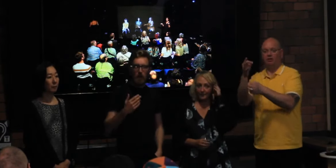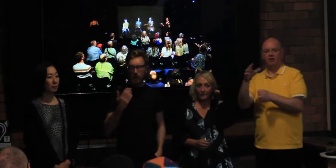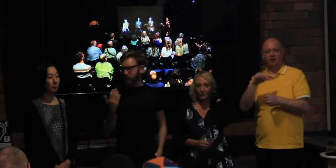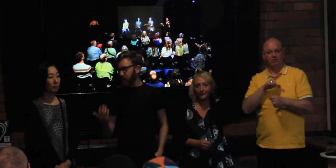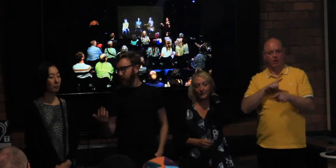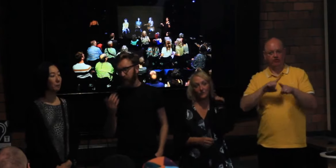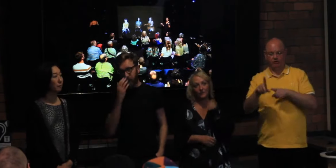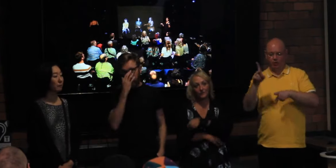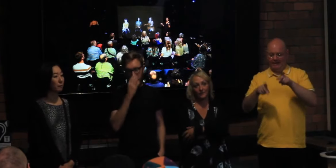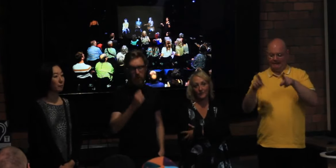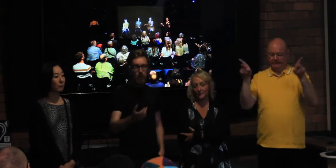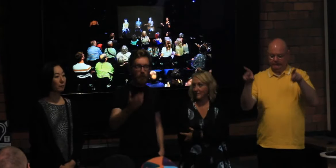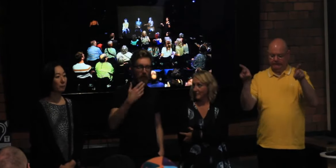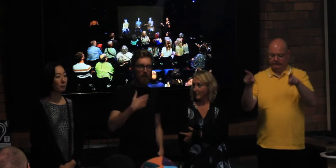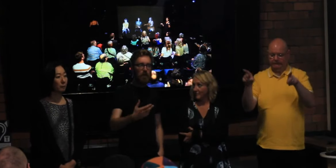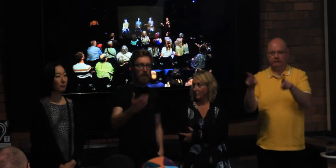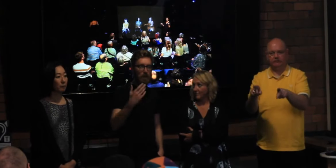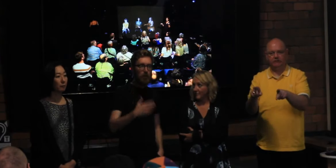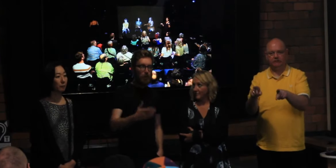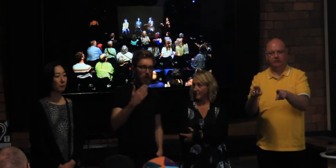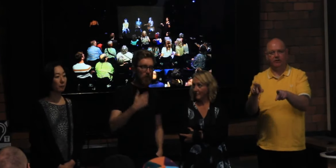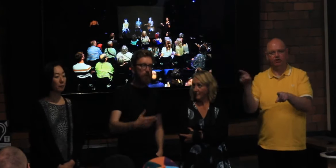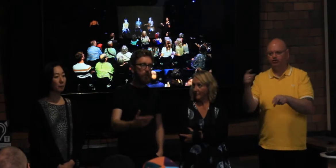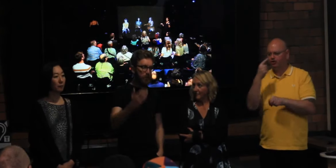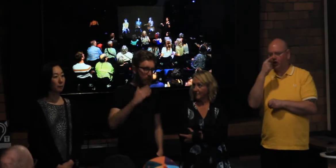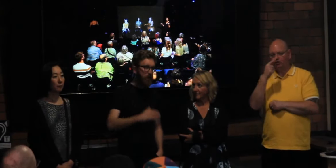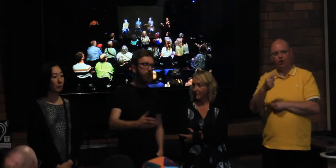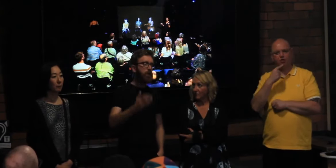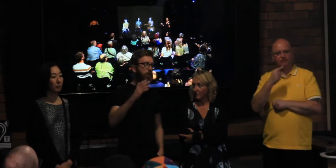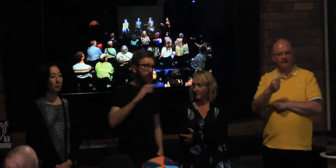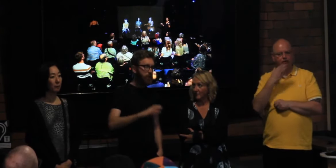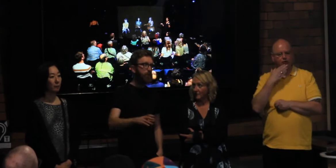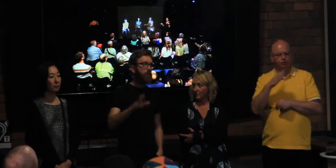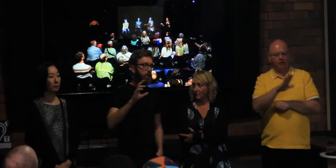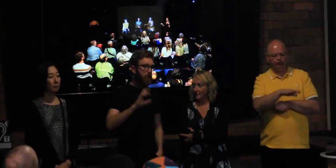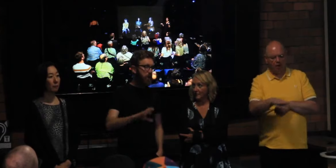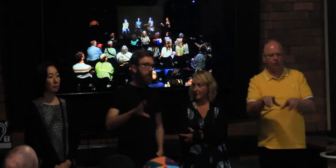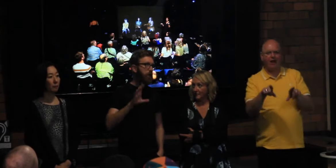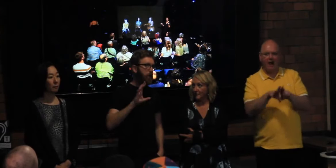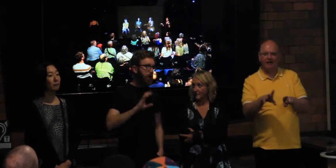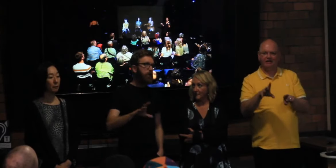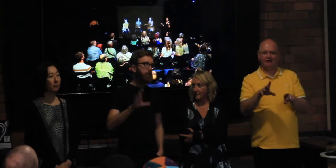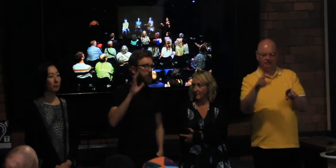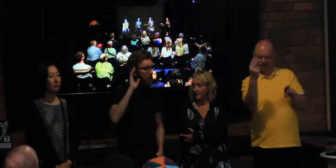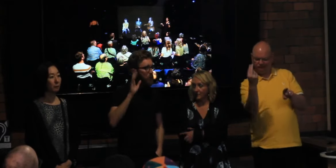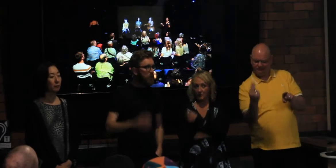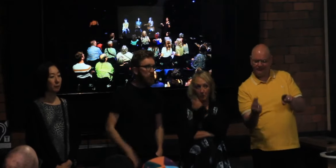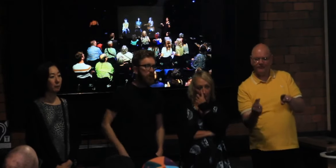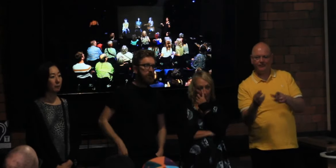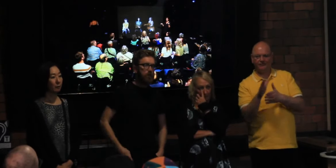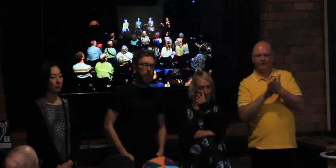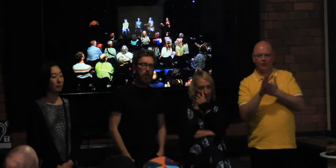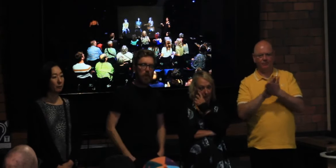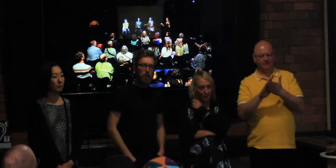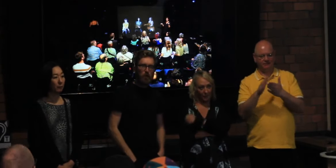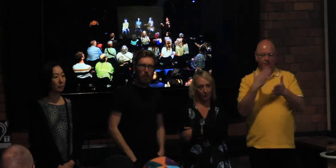and as Chisato was saying, trying to use some fairly kind of naive imagery at times, just to make it very simple, very elegant is a kind of word I quite